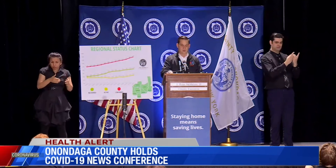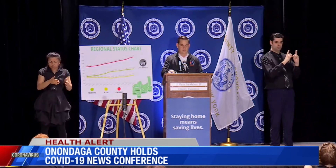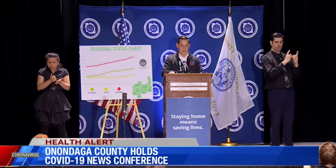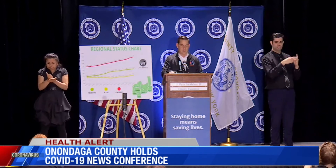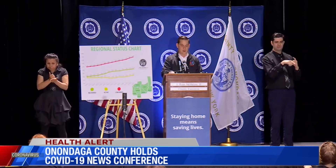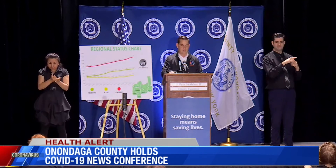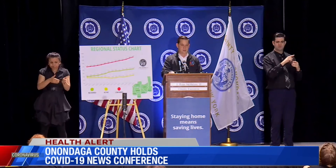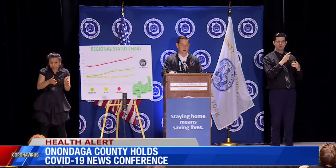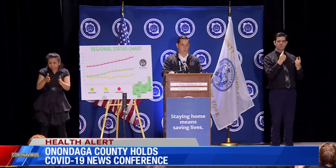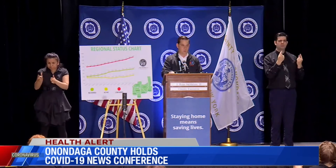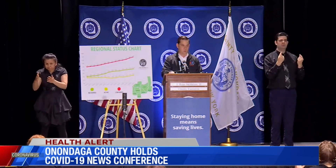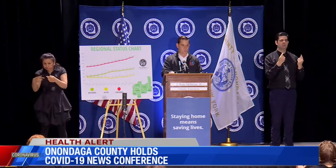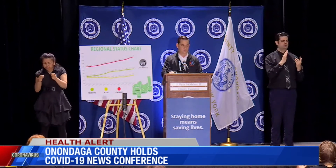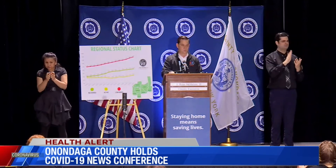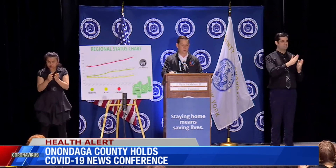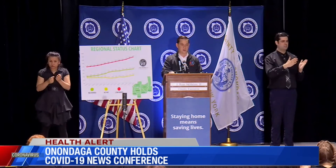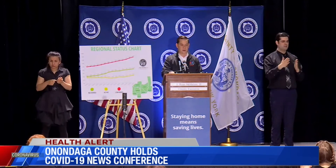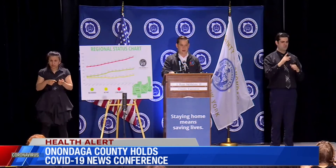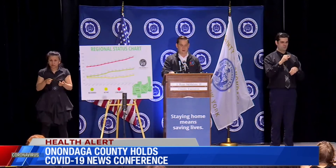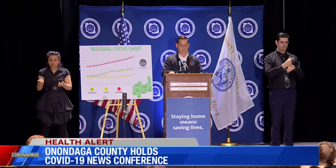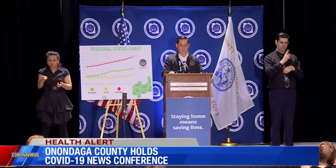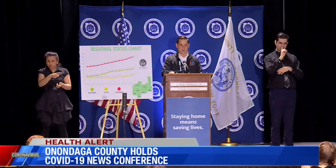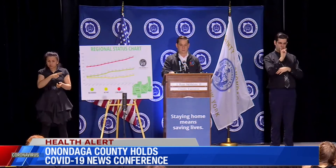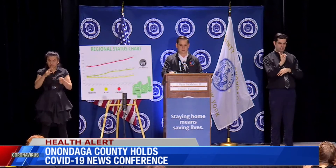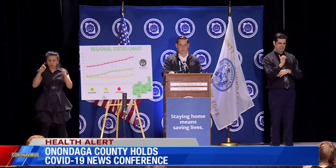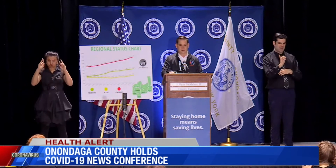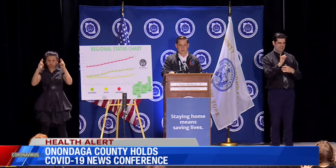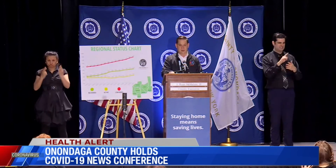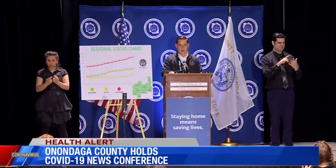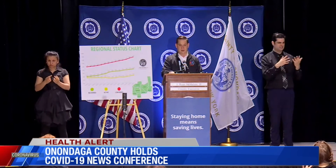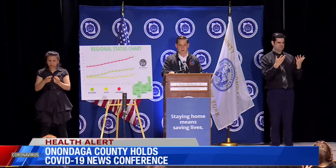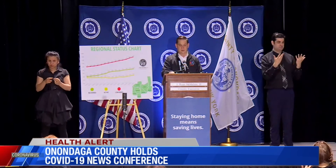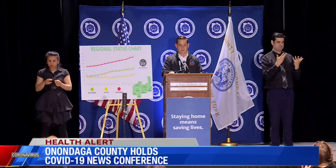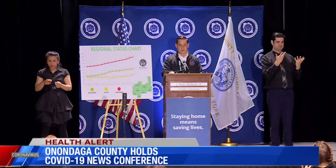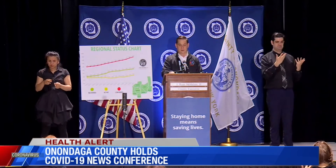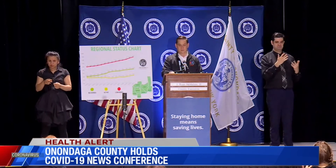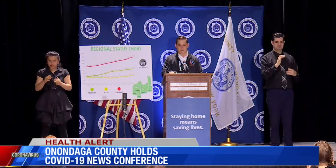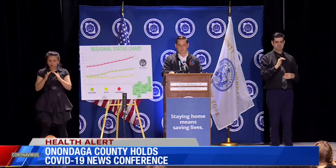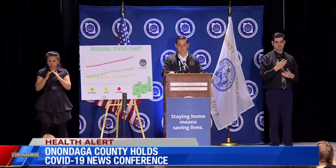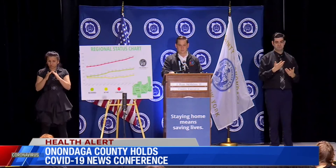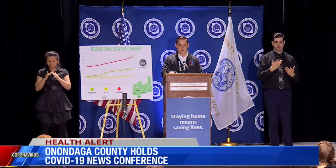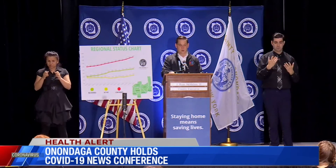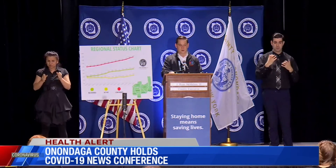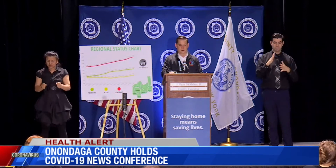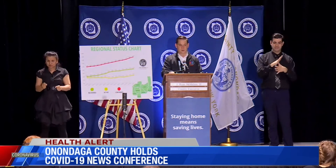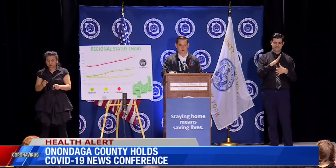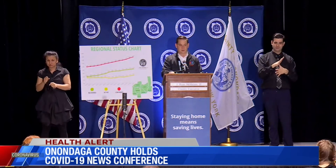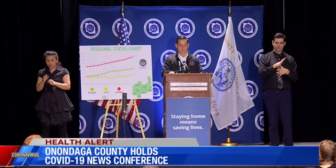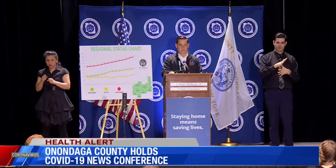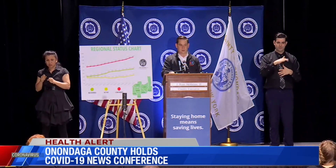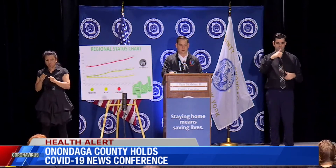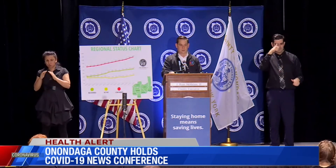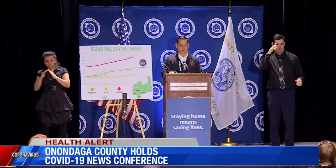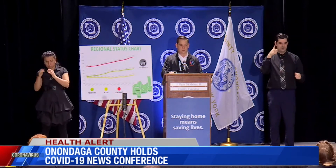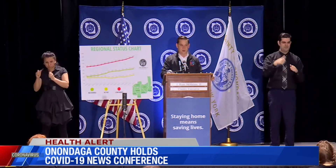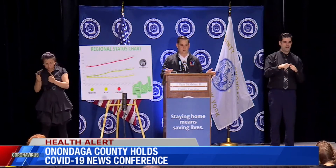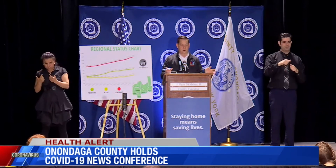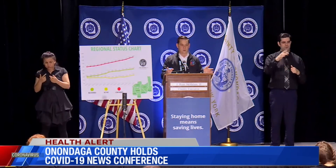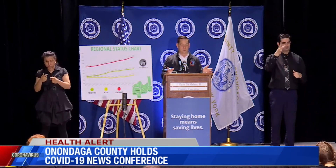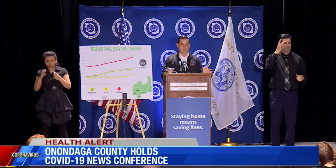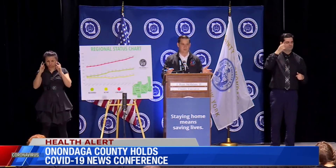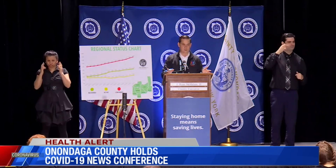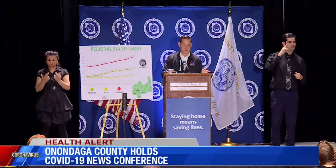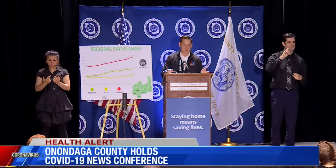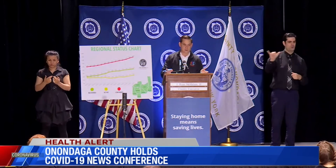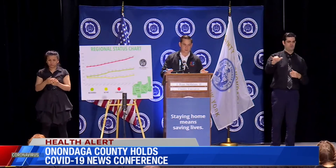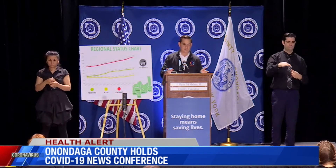way where it's memorable and they can have that memory. And look, we're all seniors, right? I think what we had the